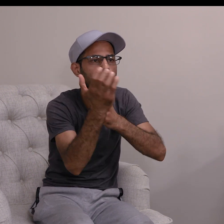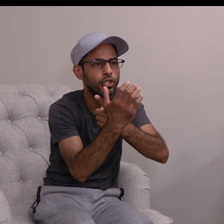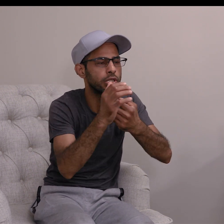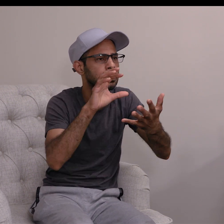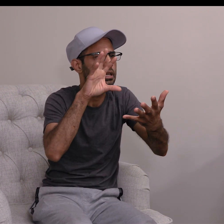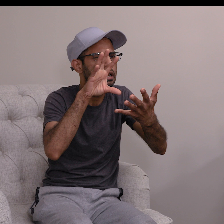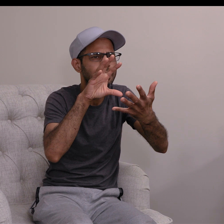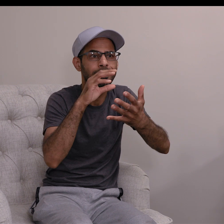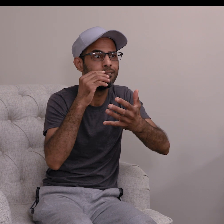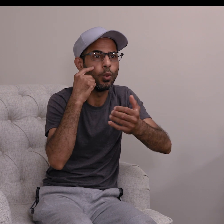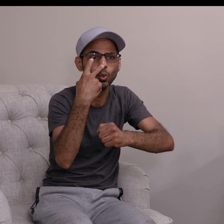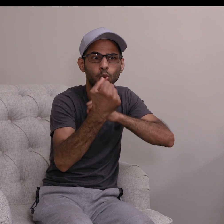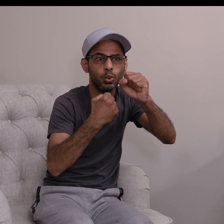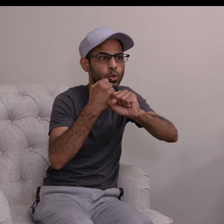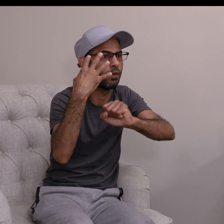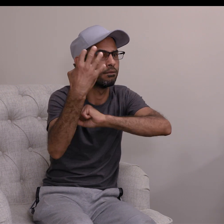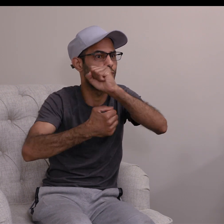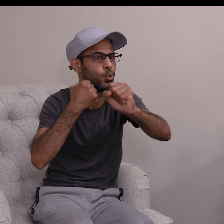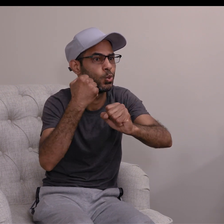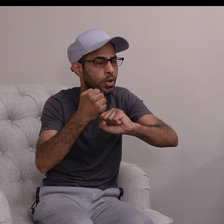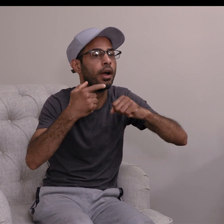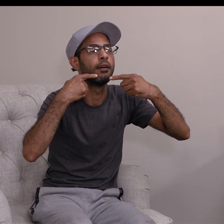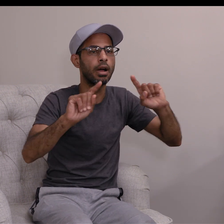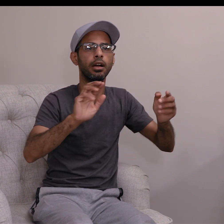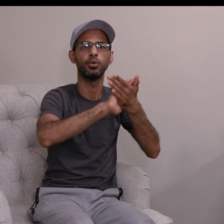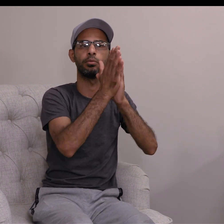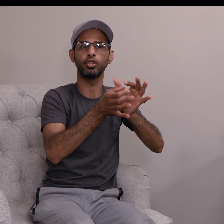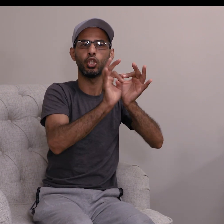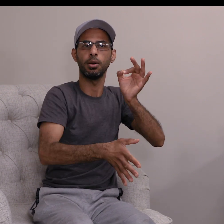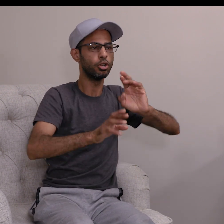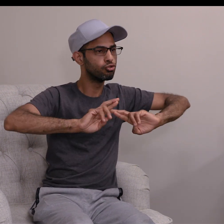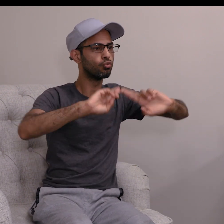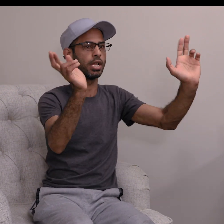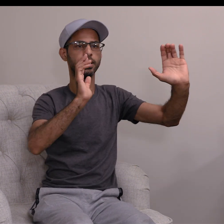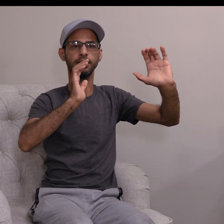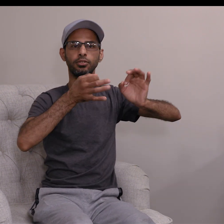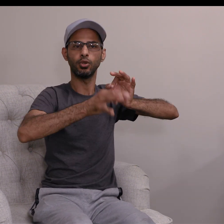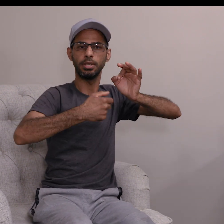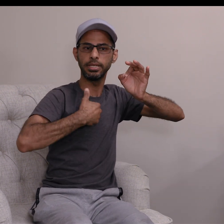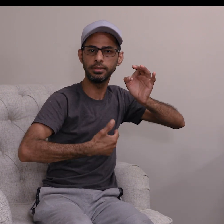ASL, they're part of the culture. They've got to be part of that for 2, 3, 4 years before they become